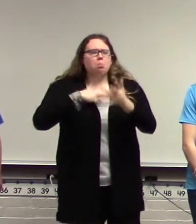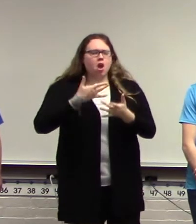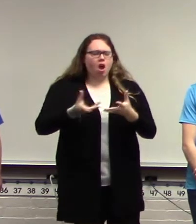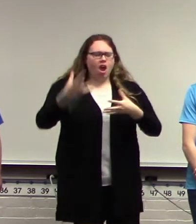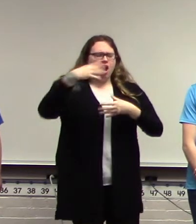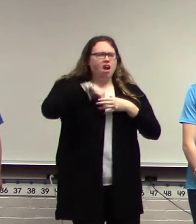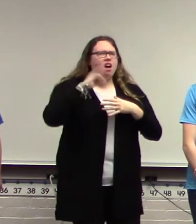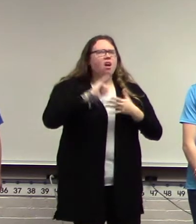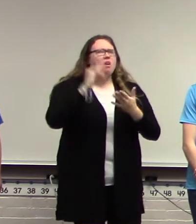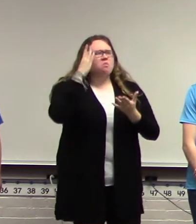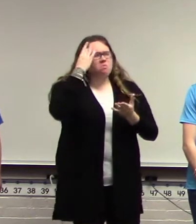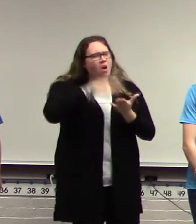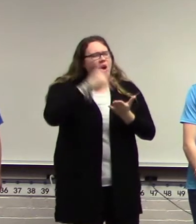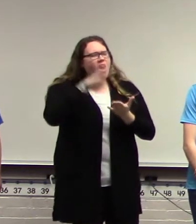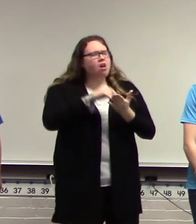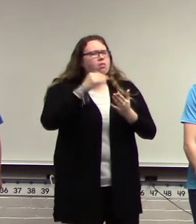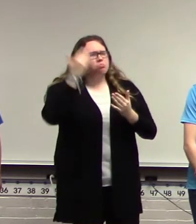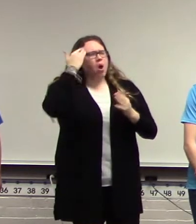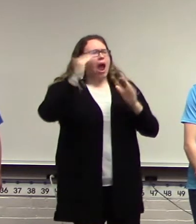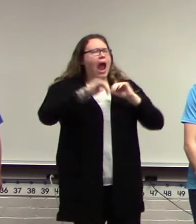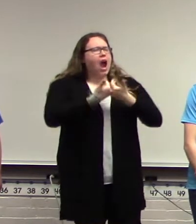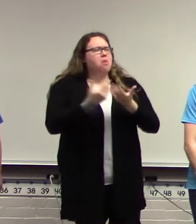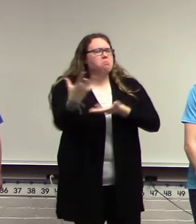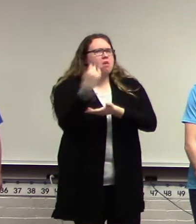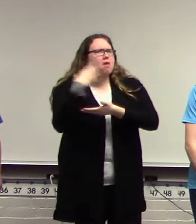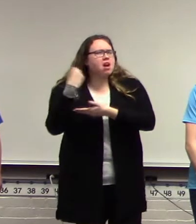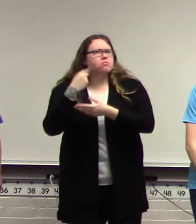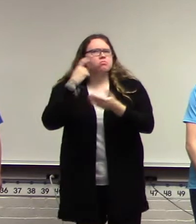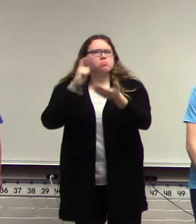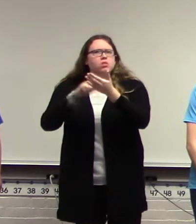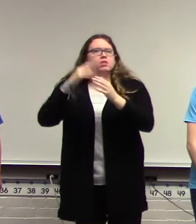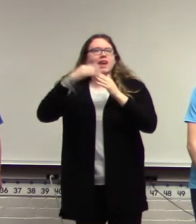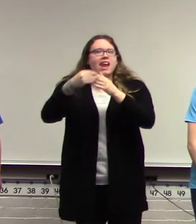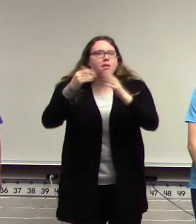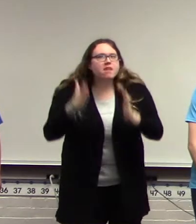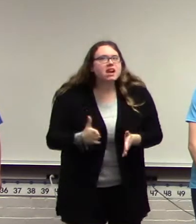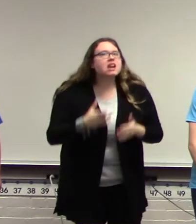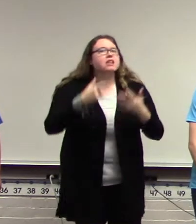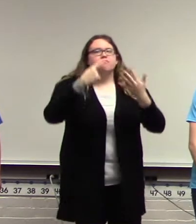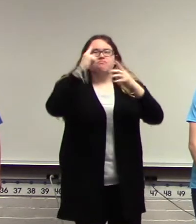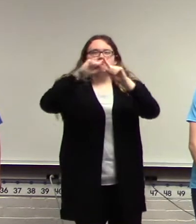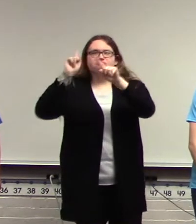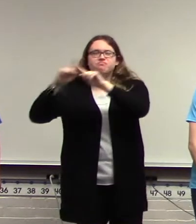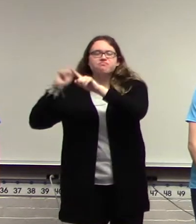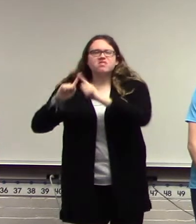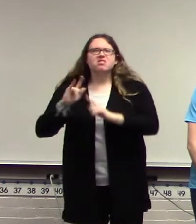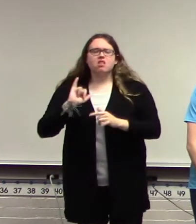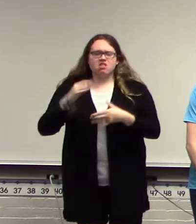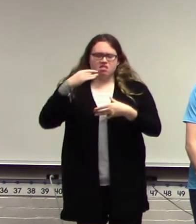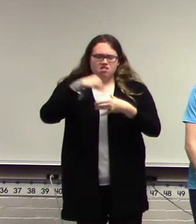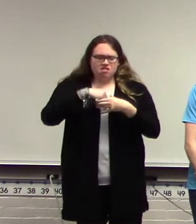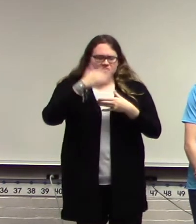the workshops and being a present, we're really able to learn how to incorporate some of that stuff into leadership, and